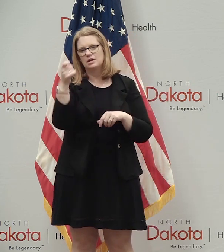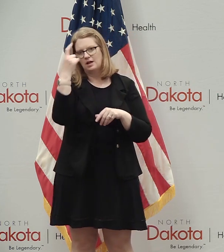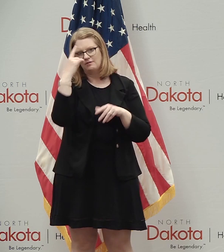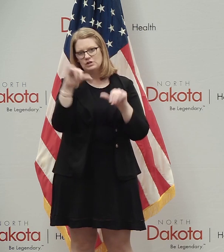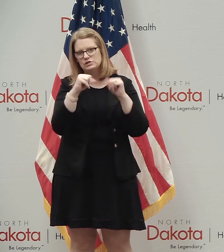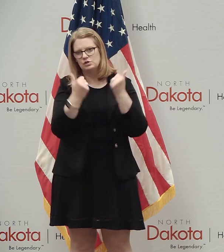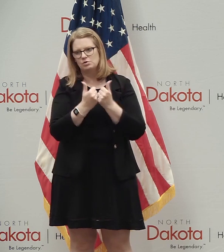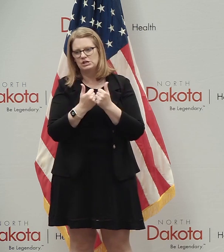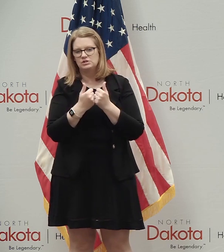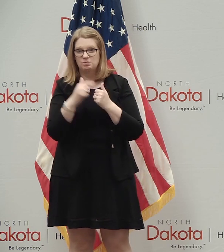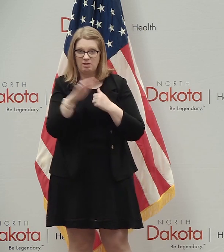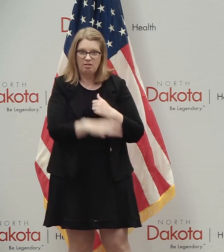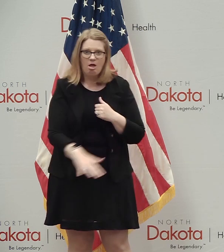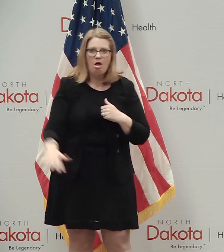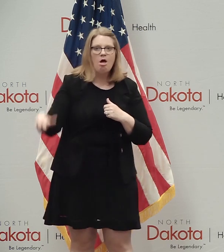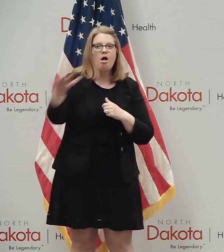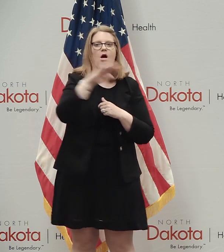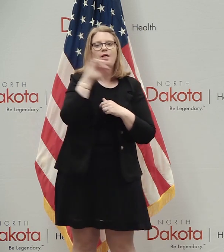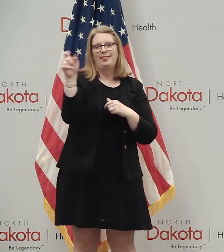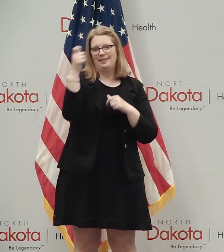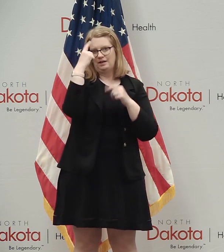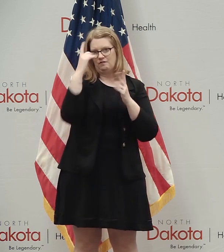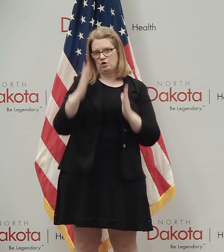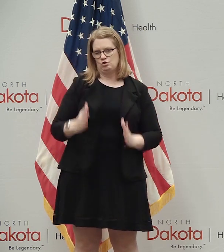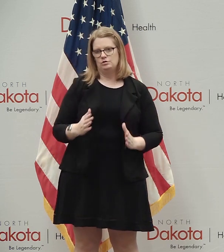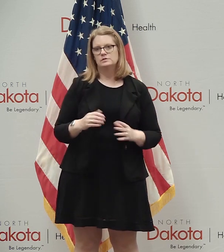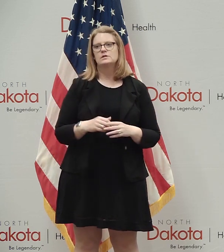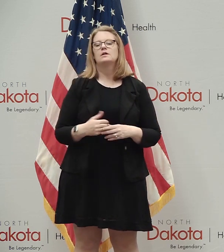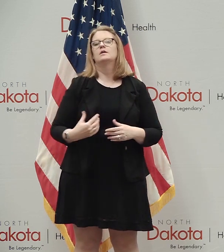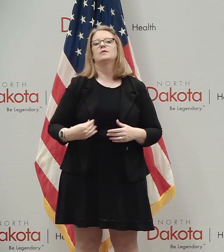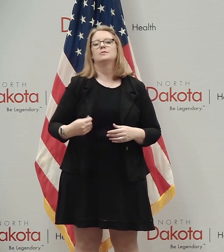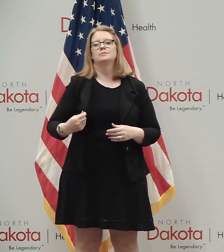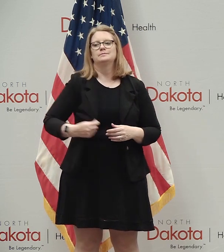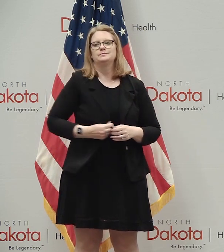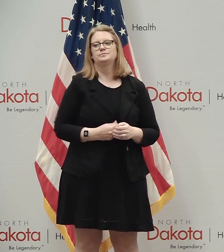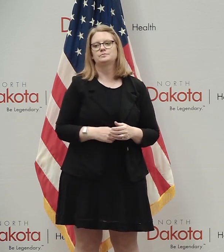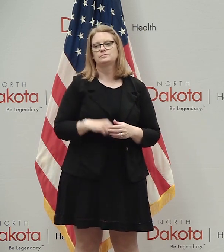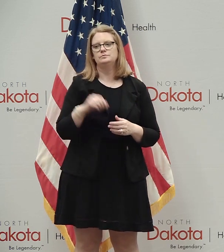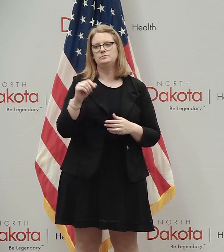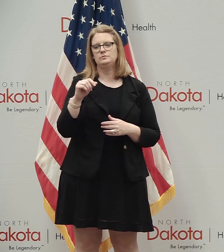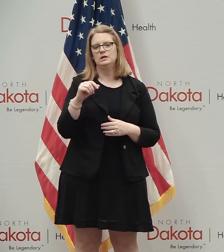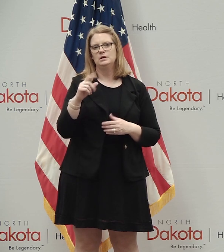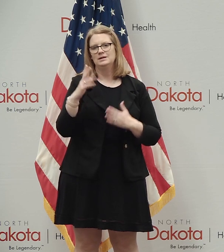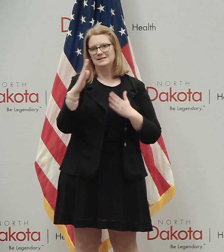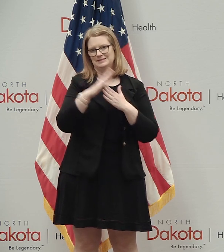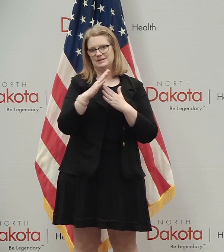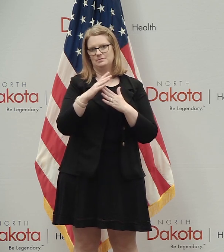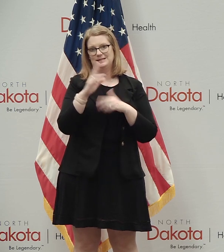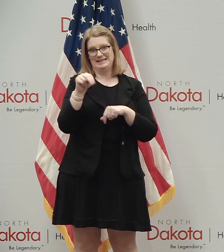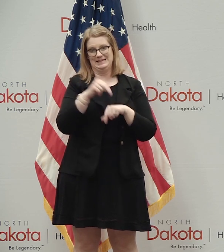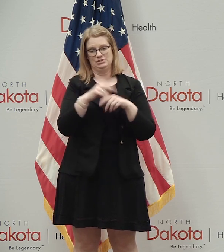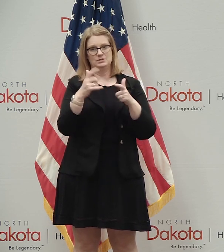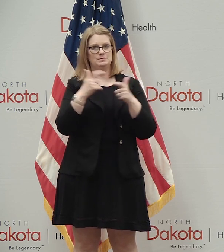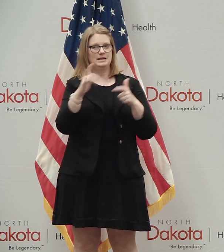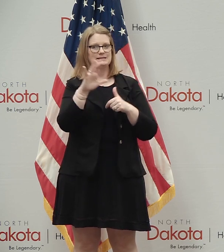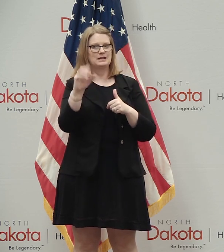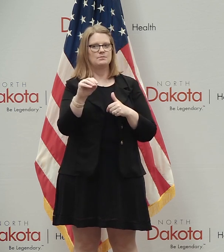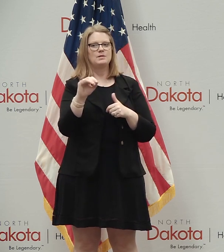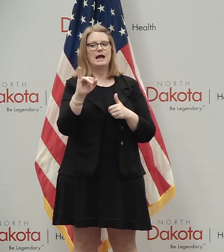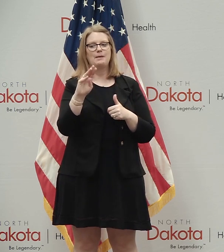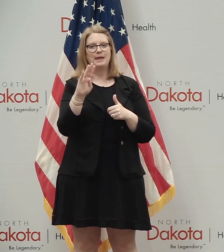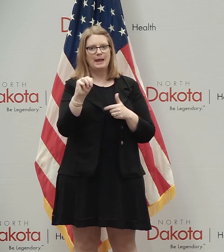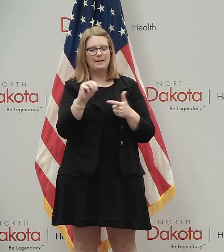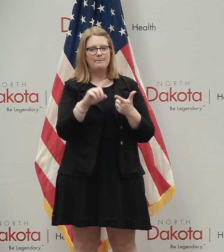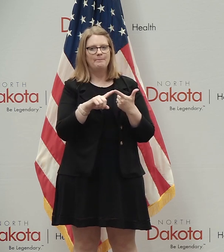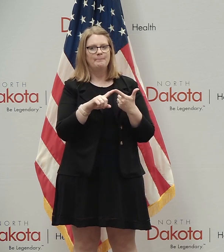governors around the country. And on that call were the CEOs of some of the nation's largest companies, including IBM,